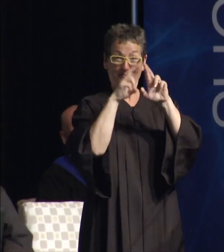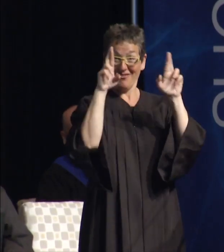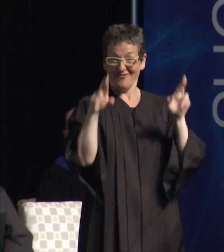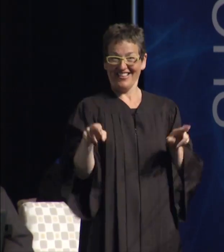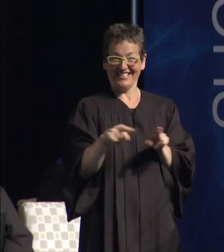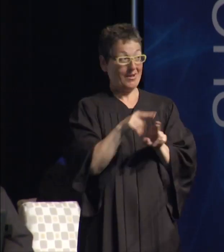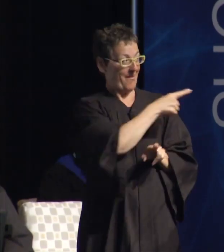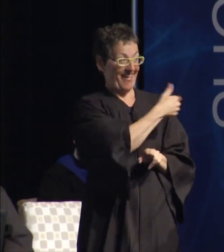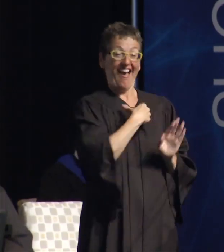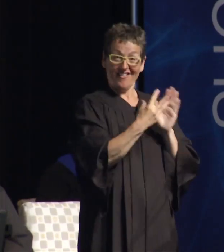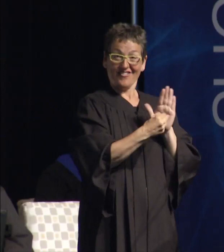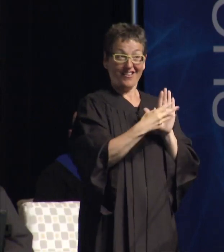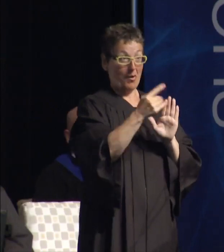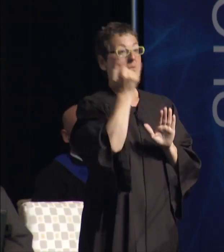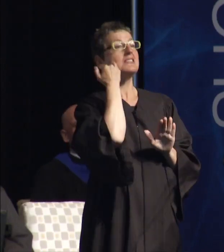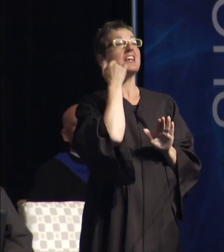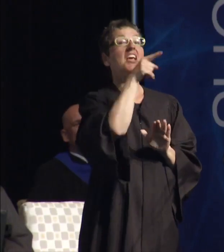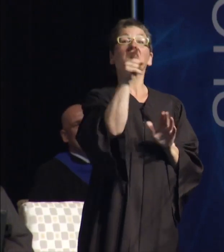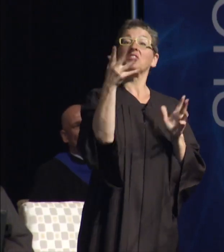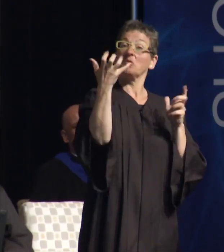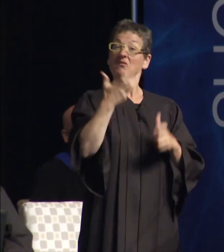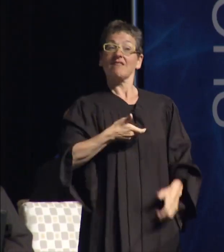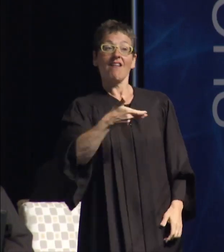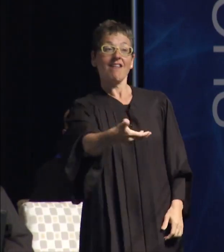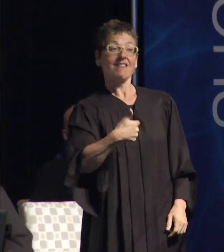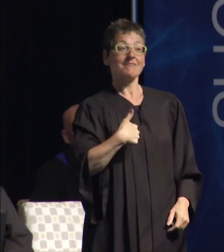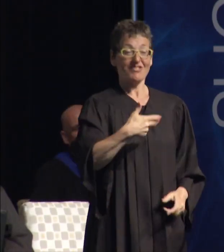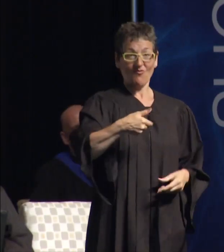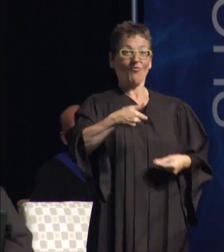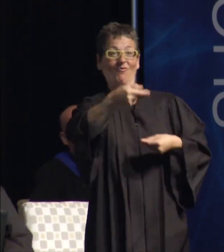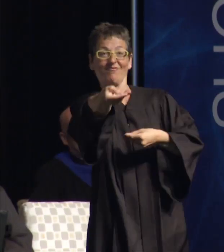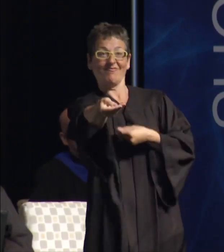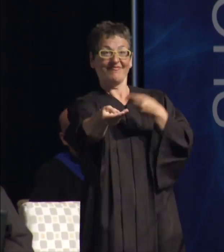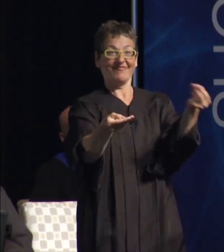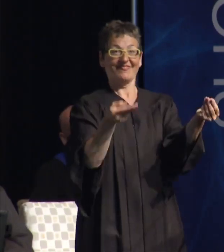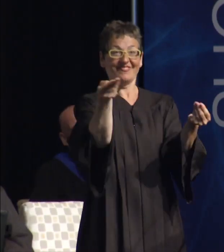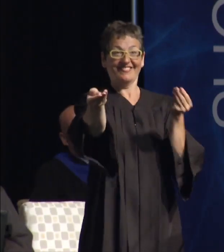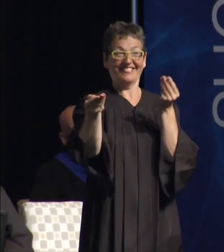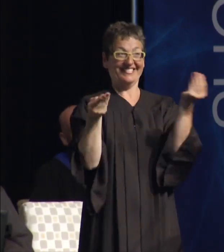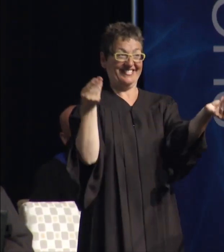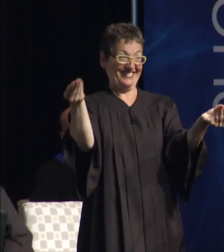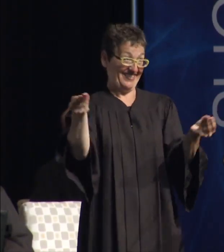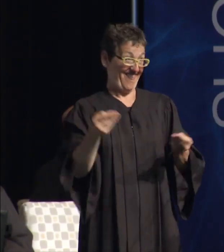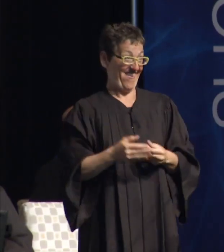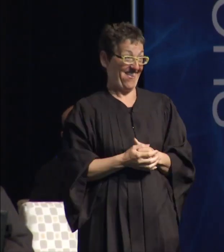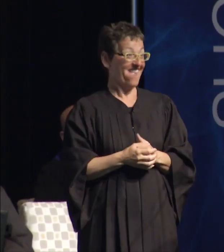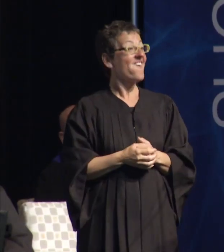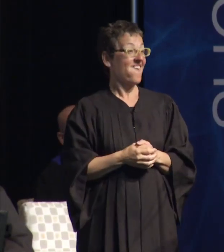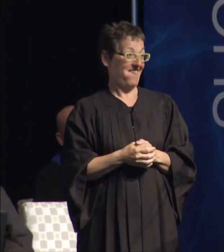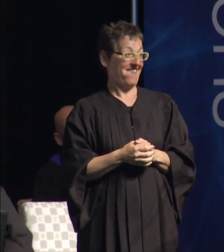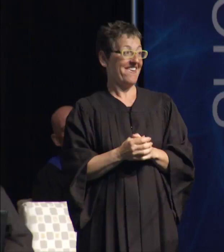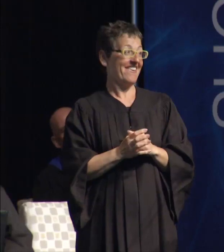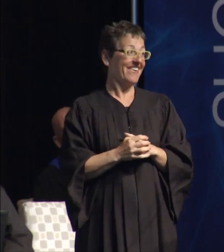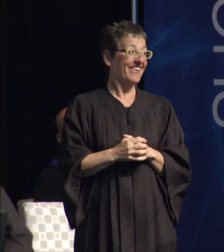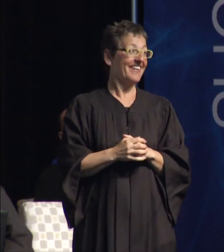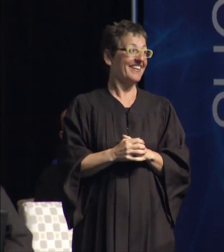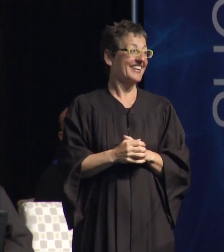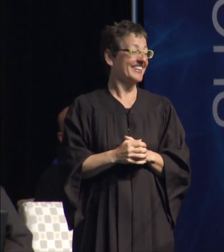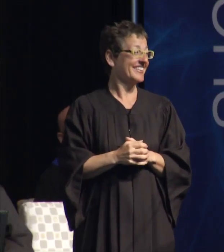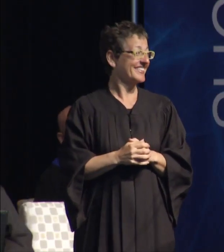there's any potential scouts out there in the audience, no, I could get you some though.